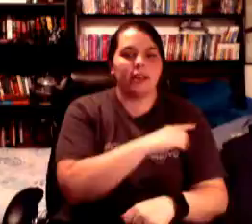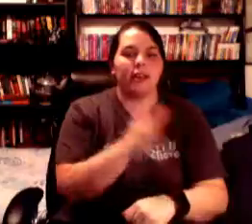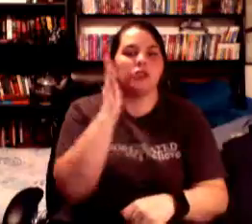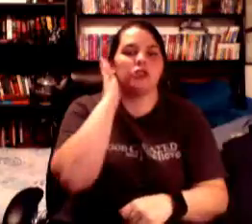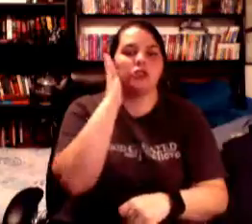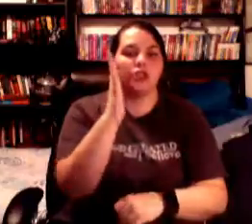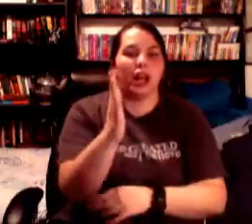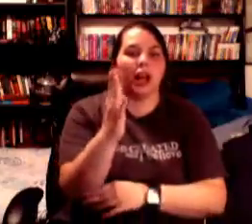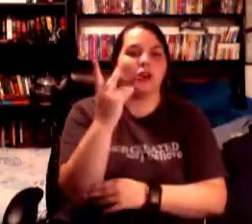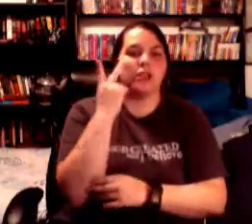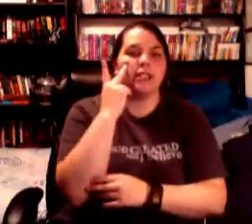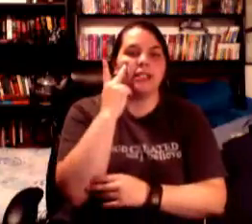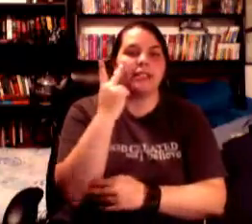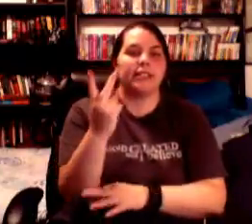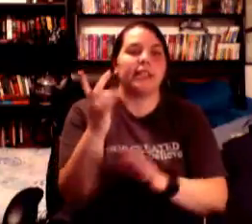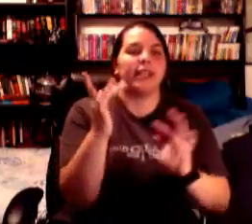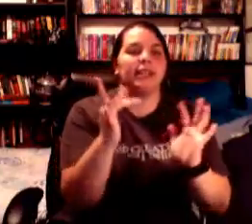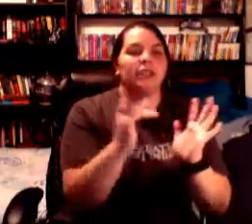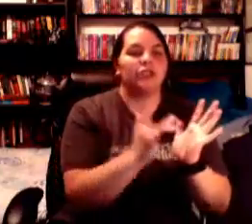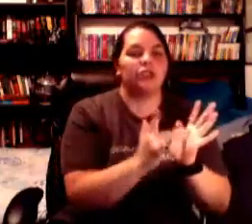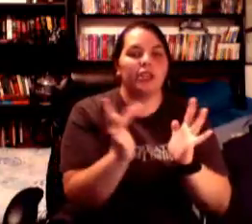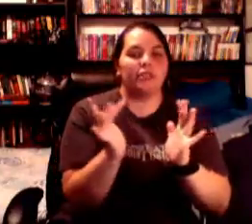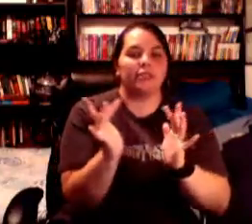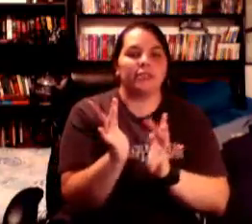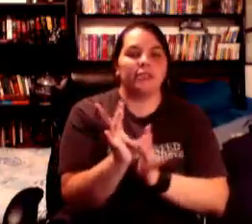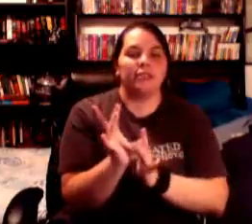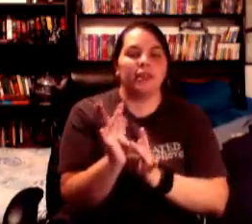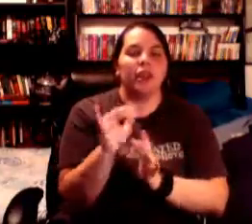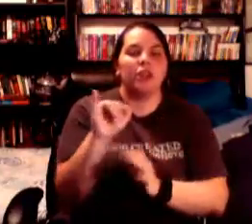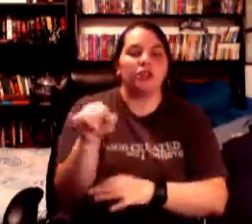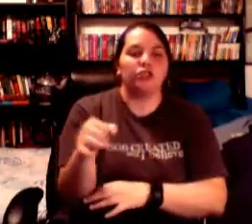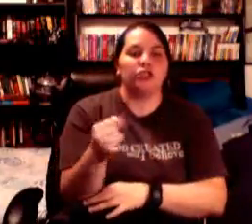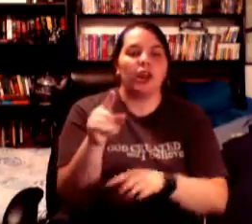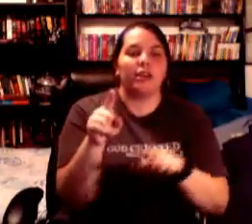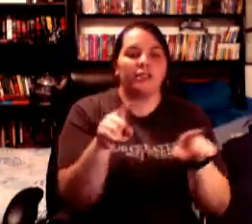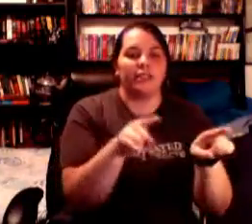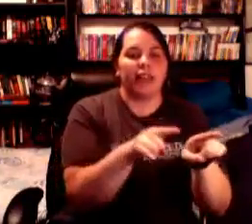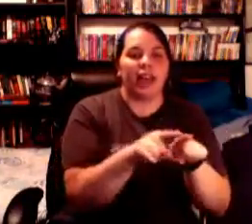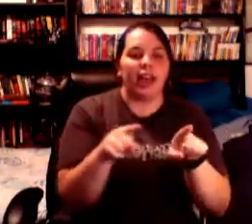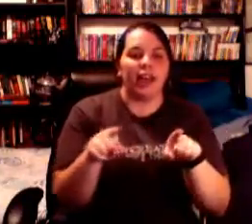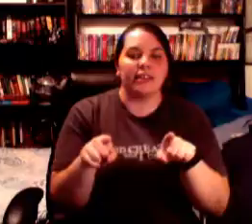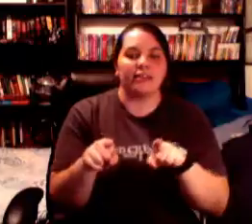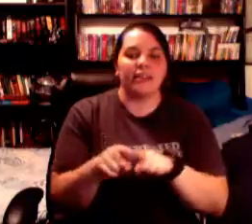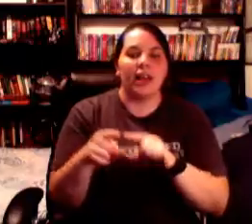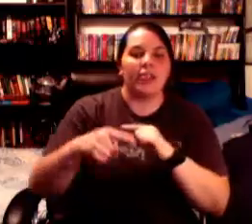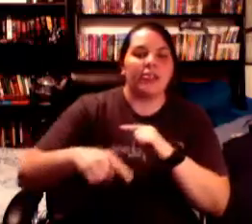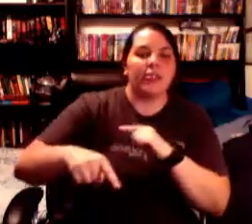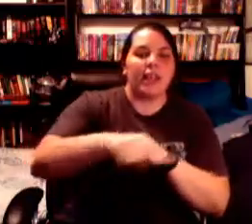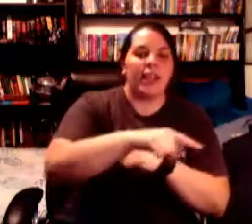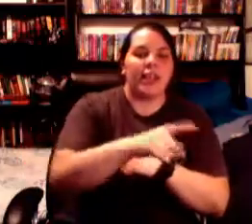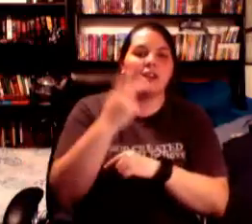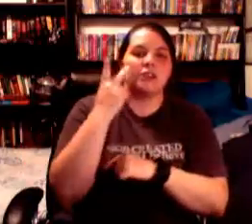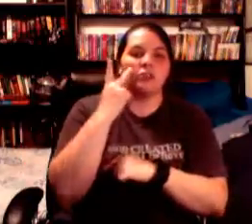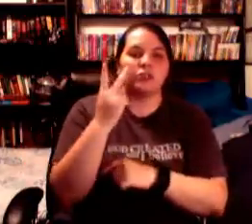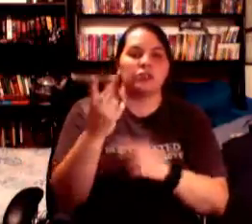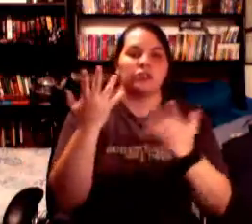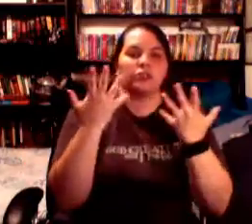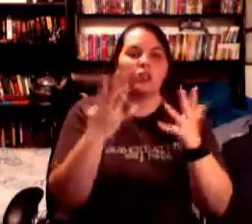we shall see Jesus just as they